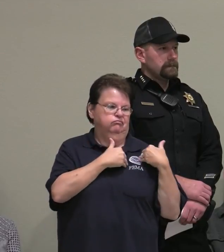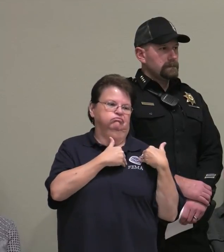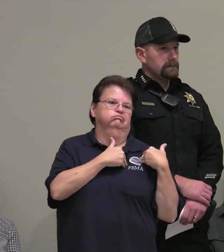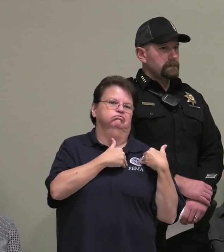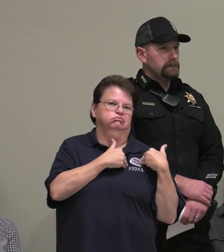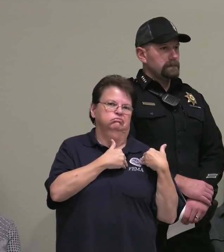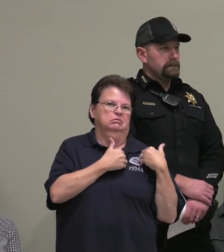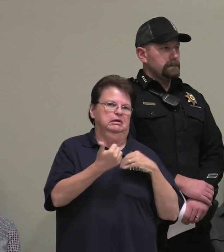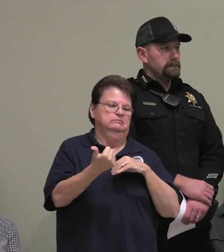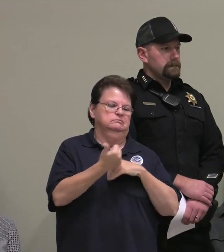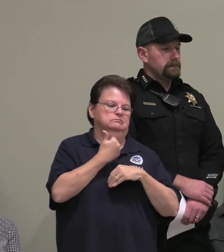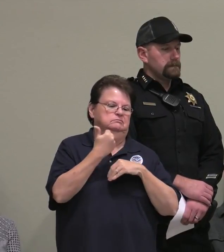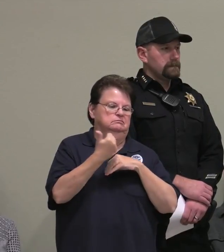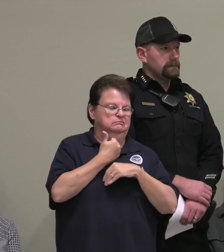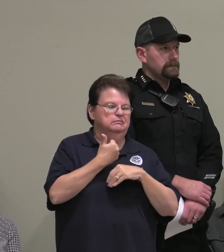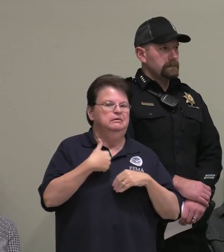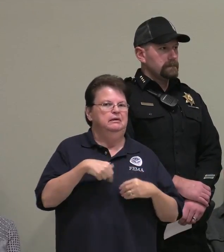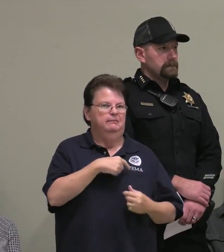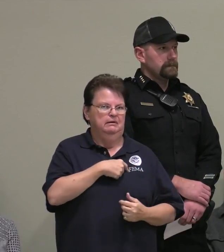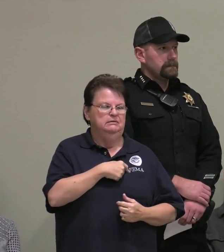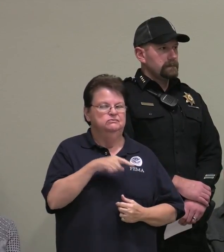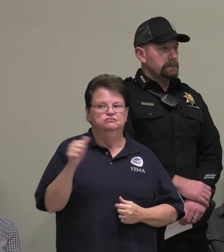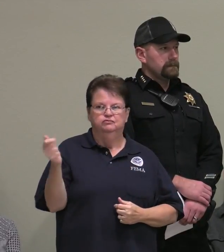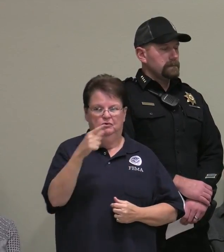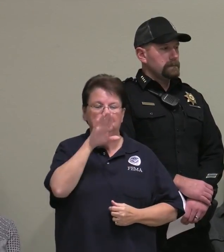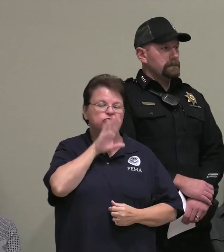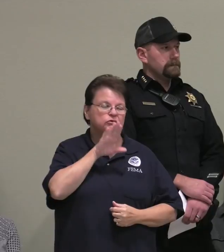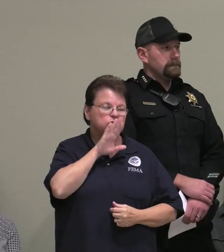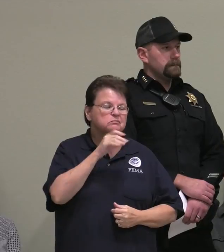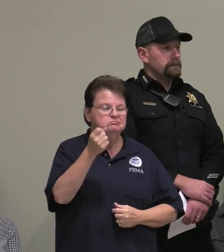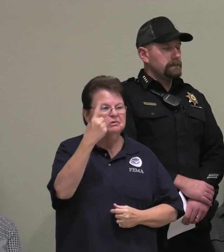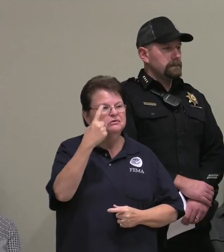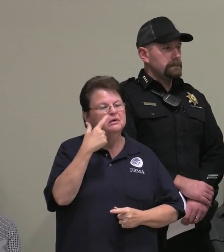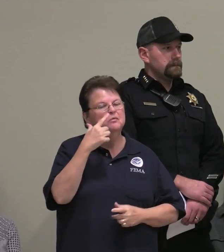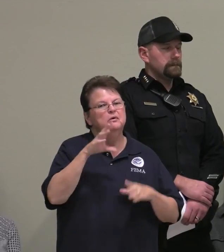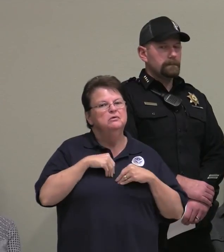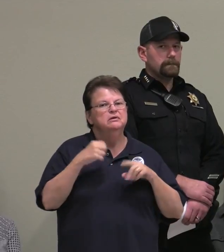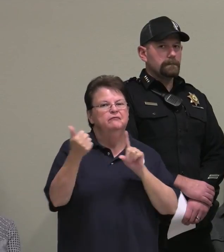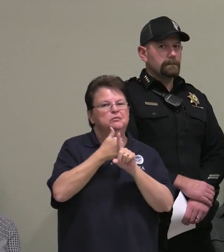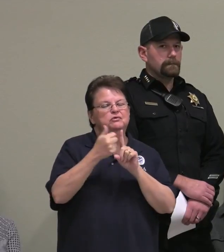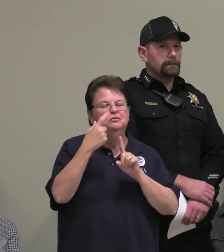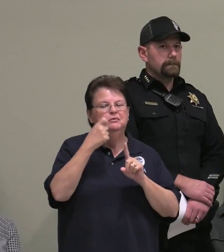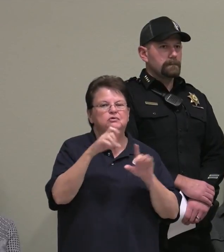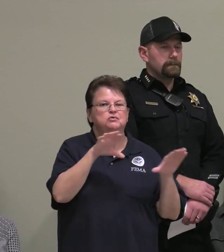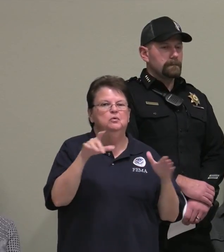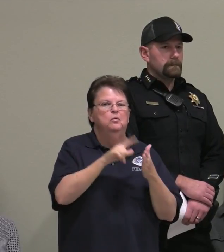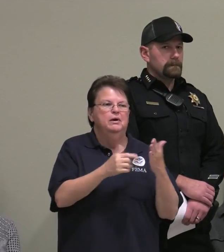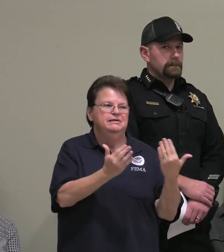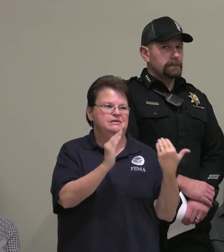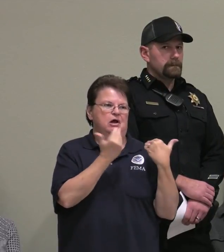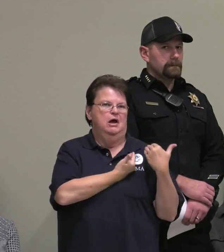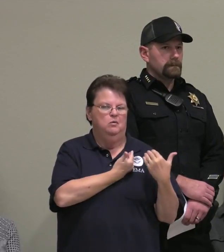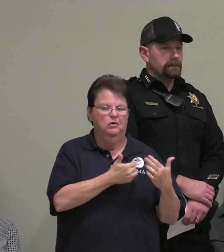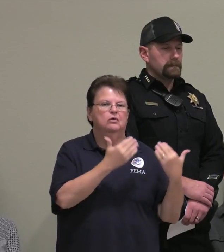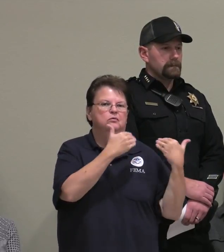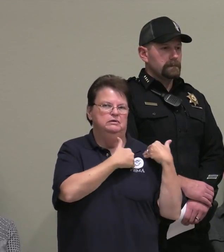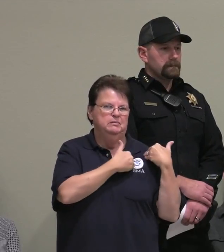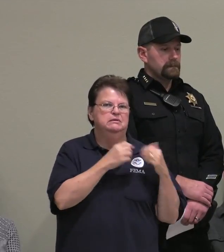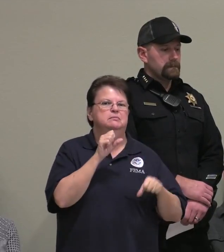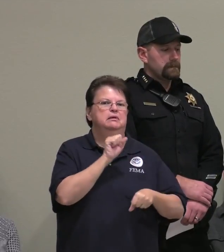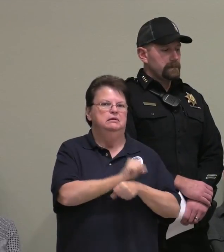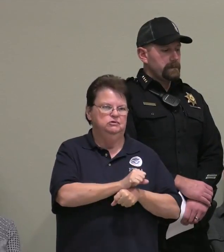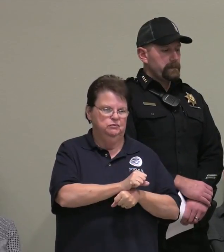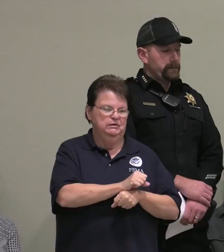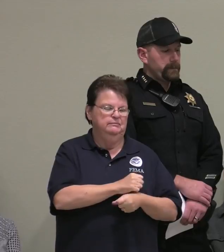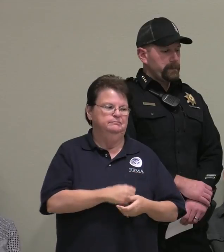abuse. I understand everybody's frustrated for doing what we are obligated to do and what our duty is to do under the law.